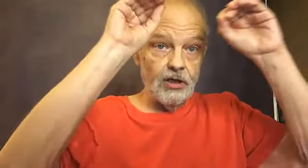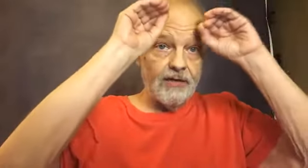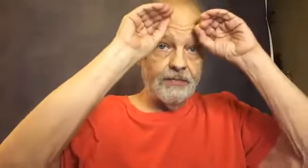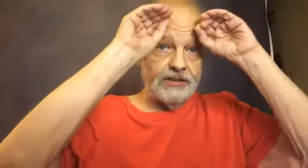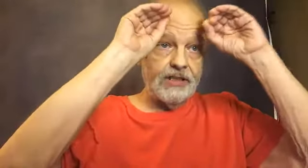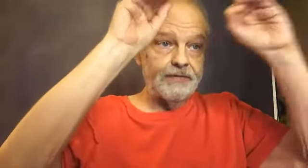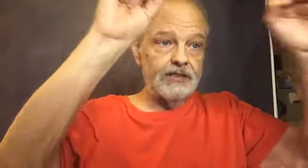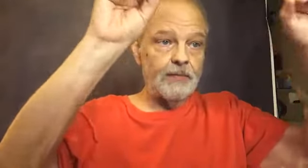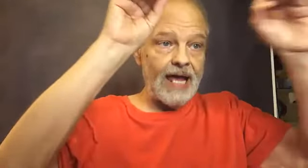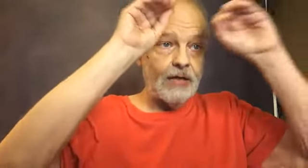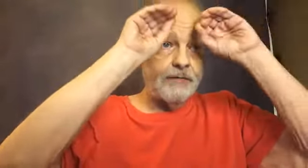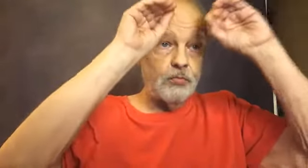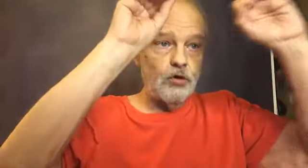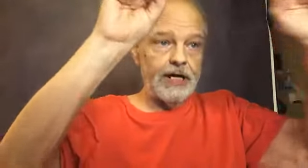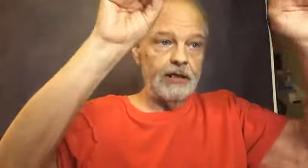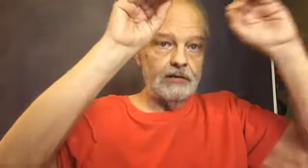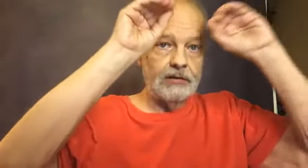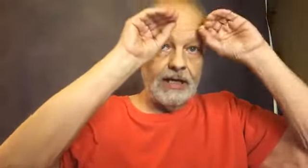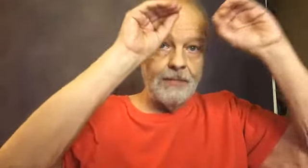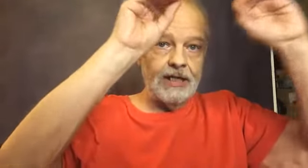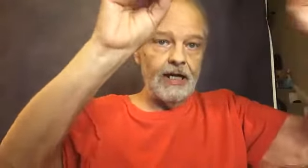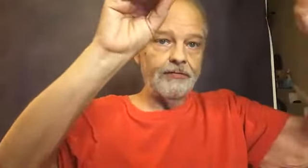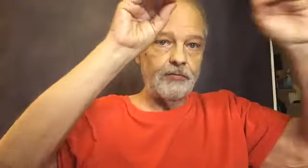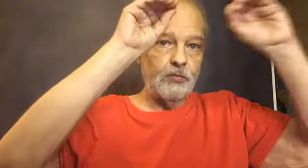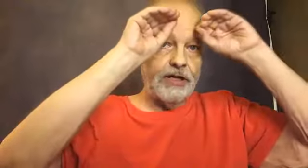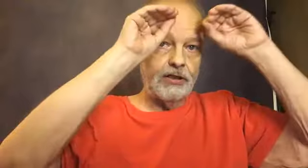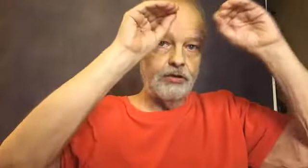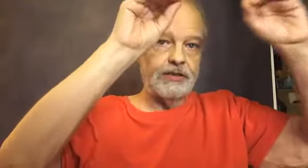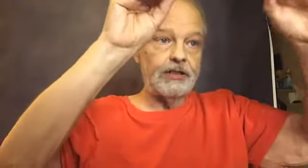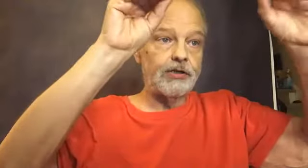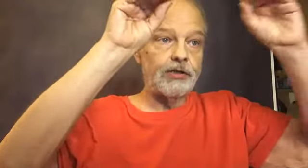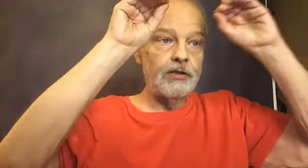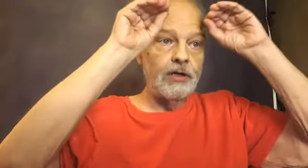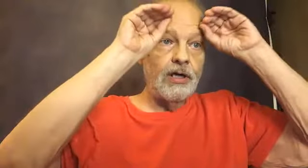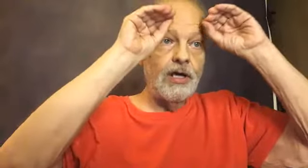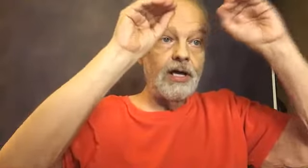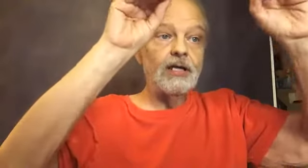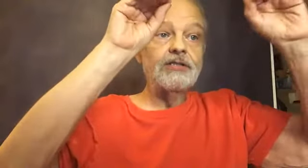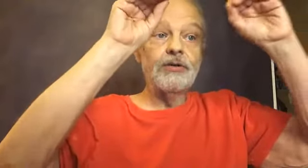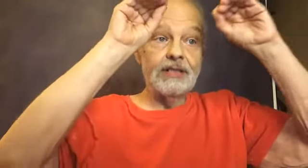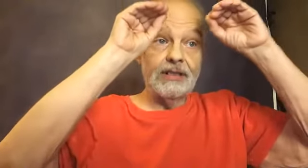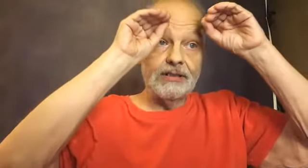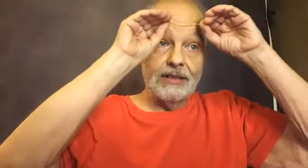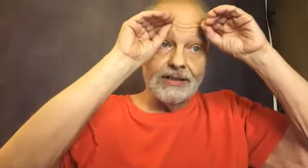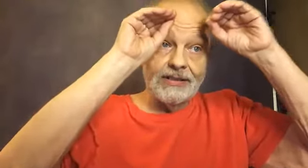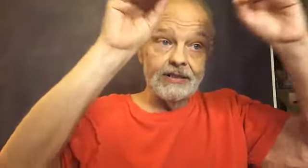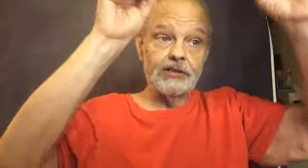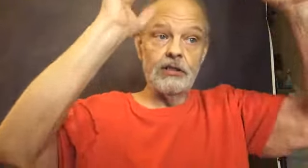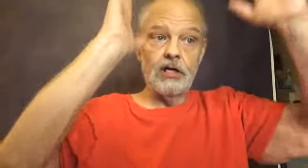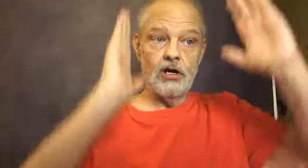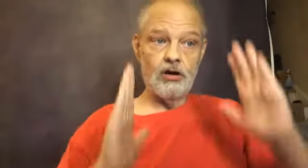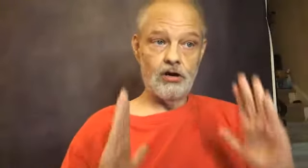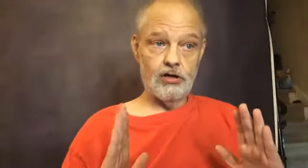have stuff that's coming out of your brain, emanating from your brain. You're the teacher. So the teach is a teacher.